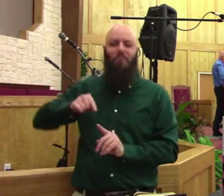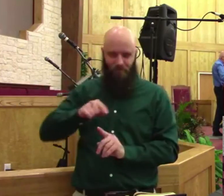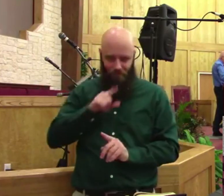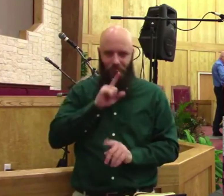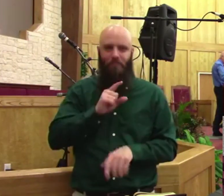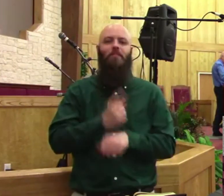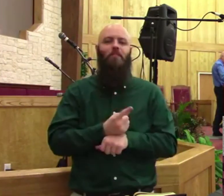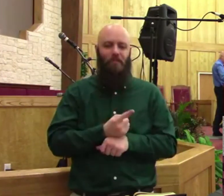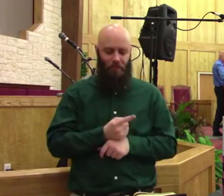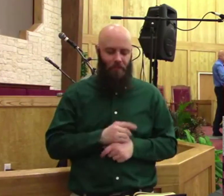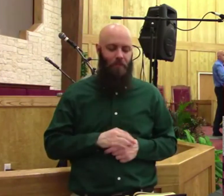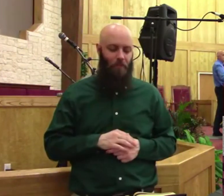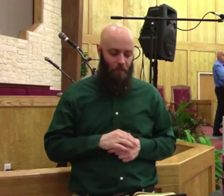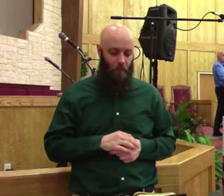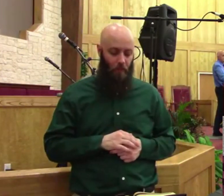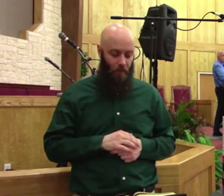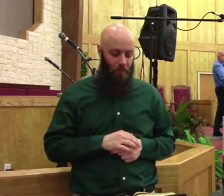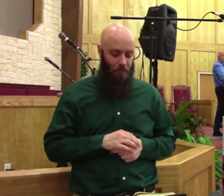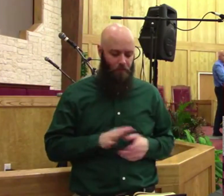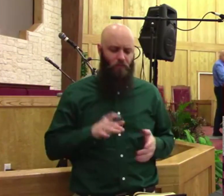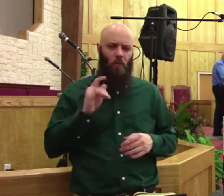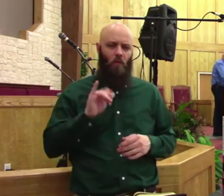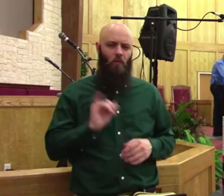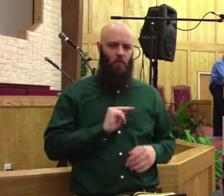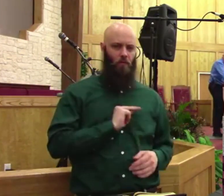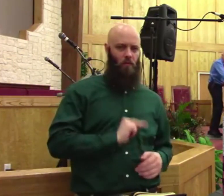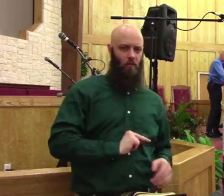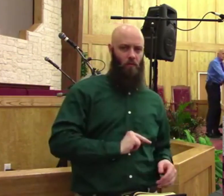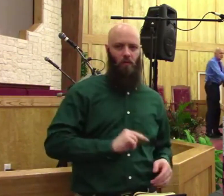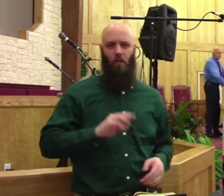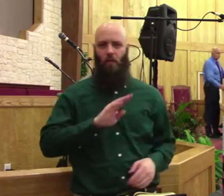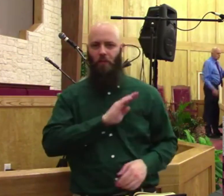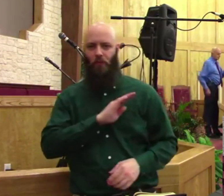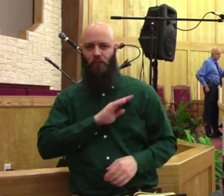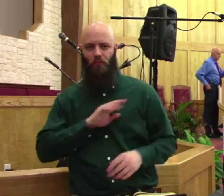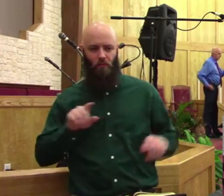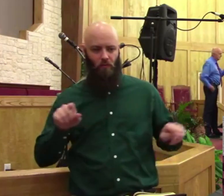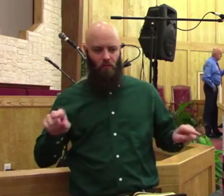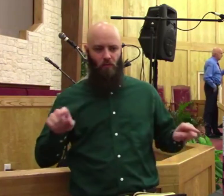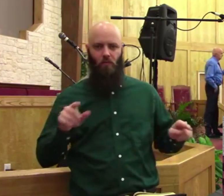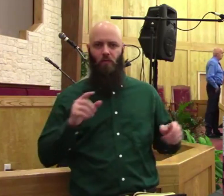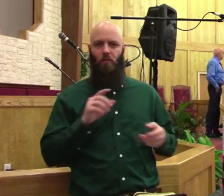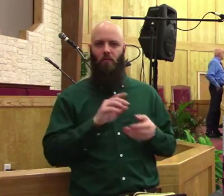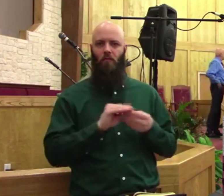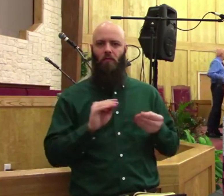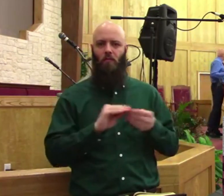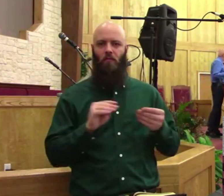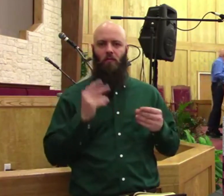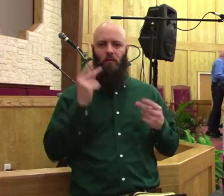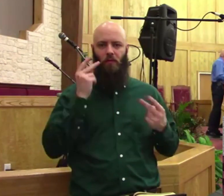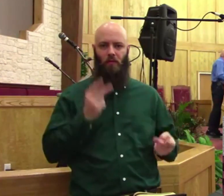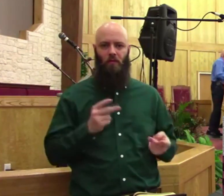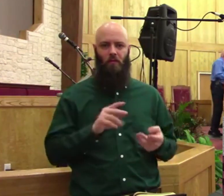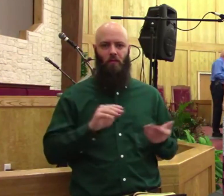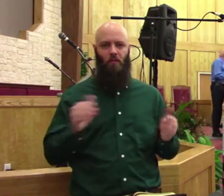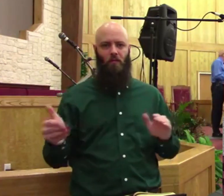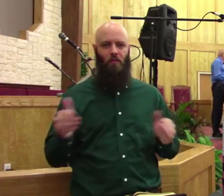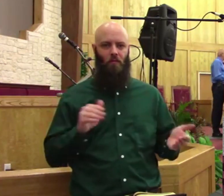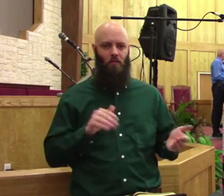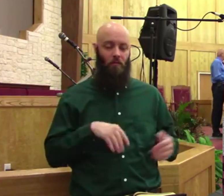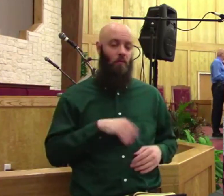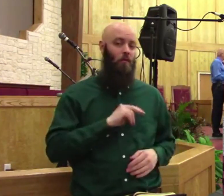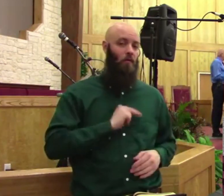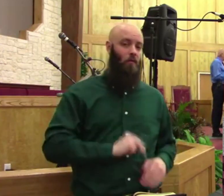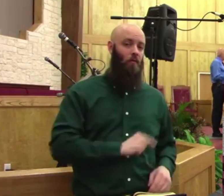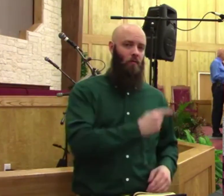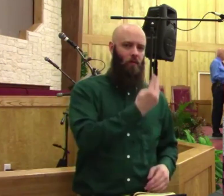between Nebuchadnezzar and Belshazzar in how we're told the story. Nebuchadnezzar, we have four chapters.